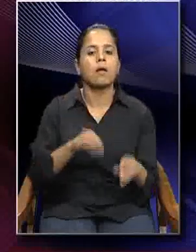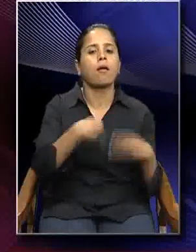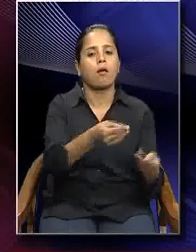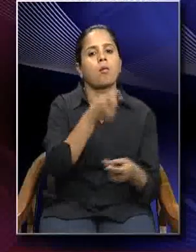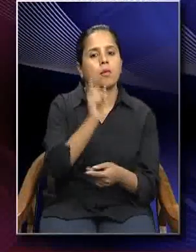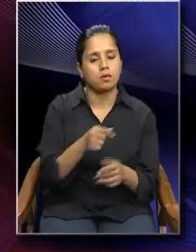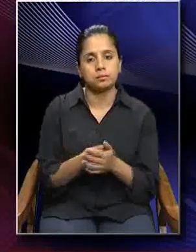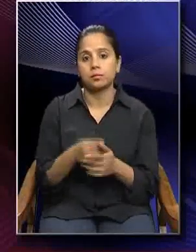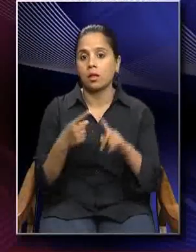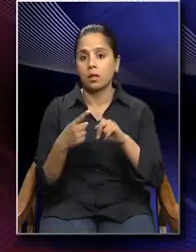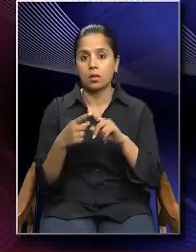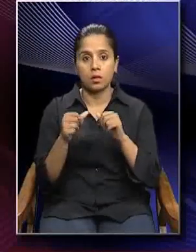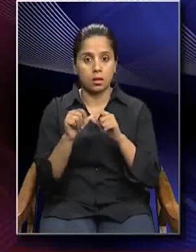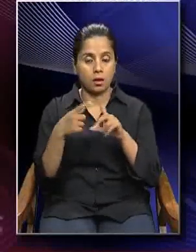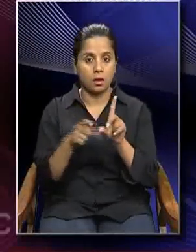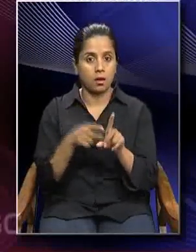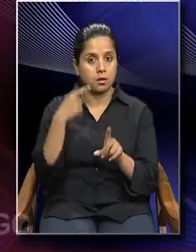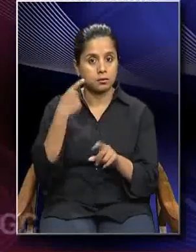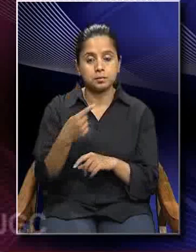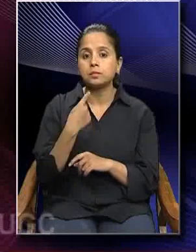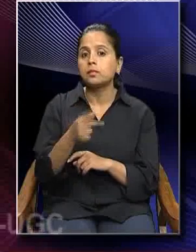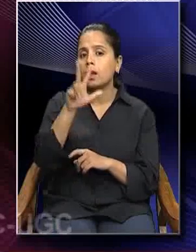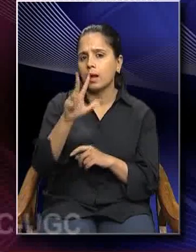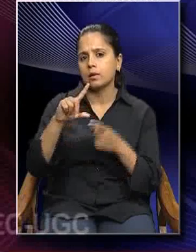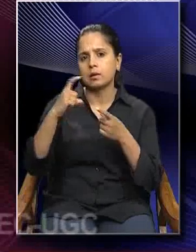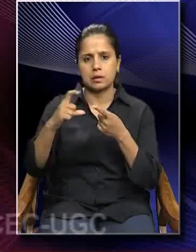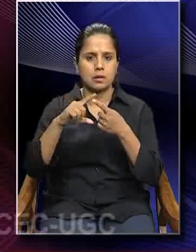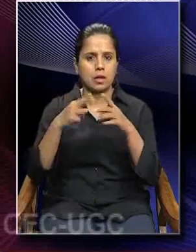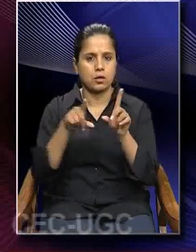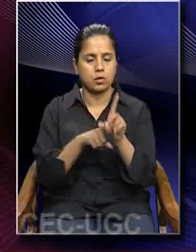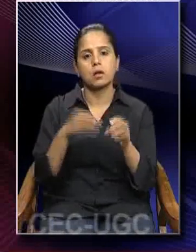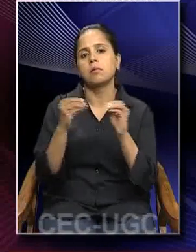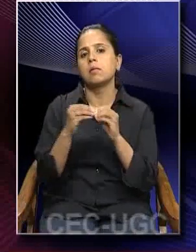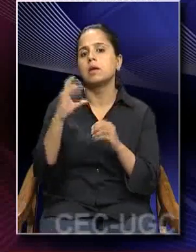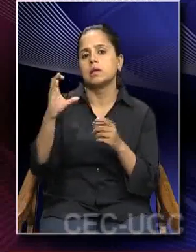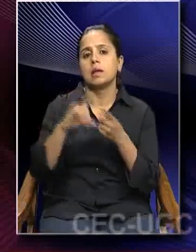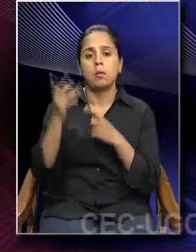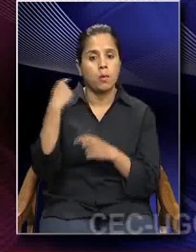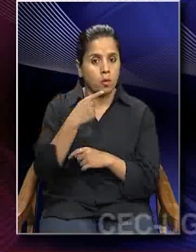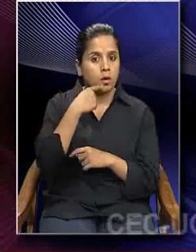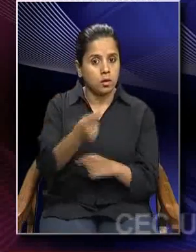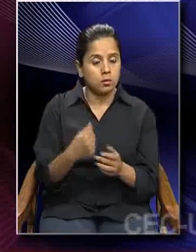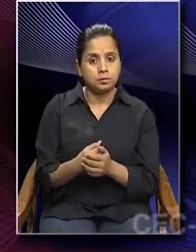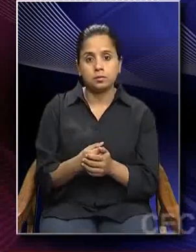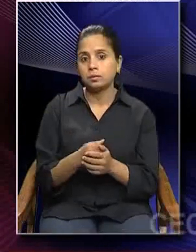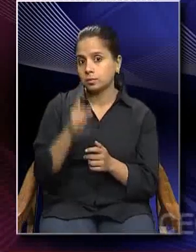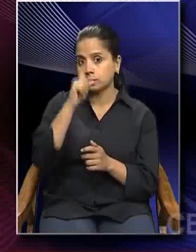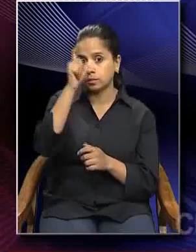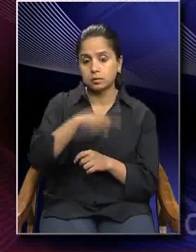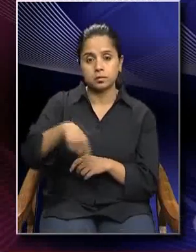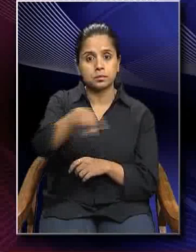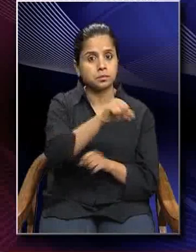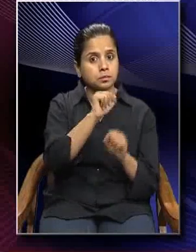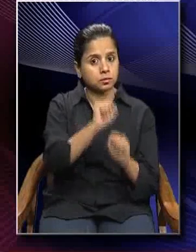Then Taittiriya Samhita around the 8th century BCE says Striyo